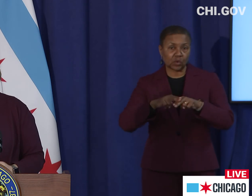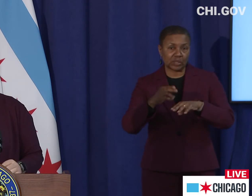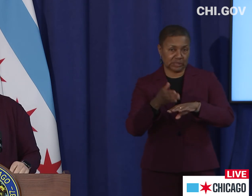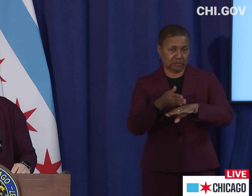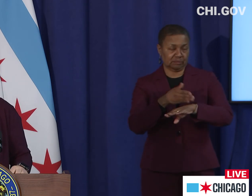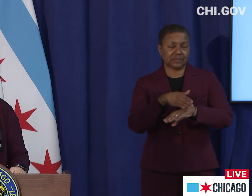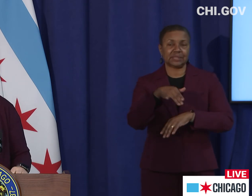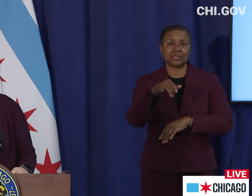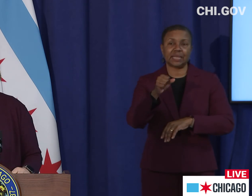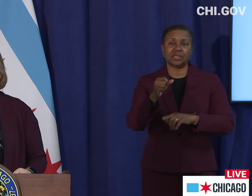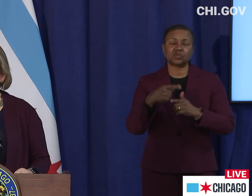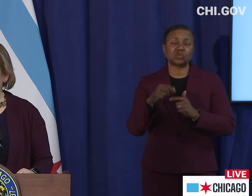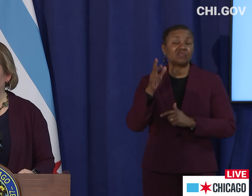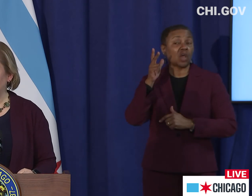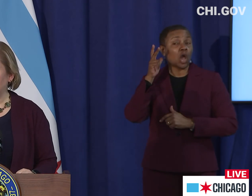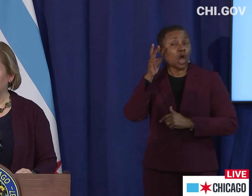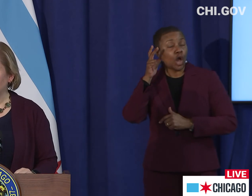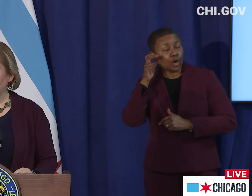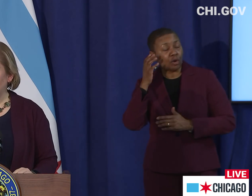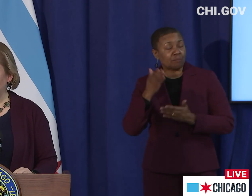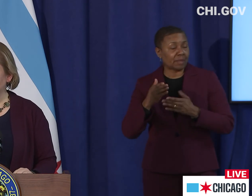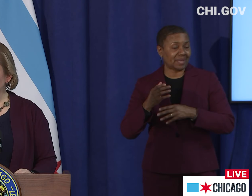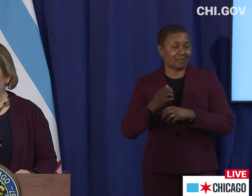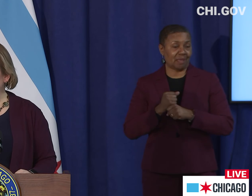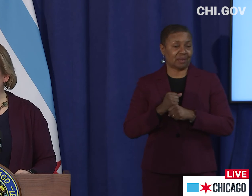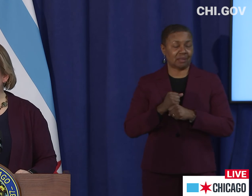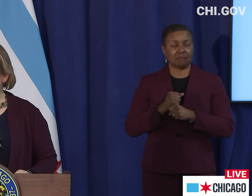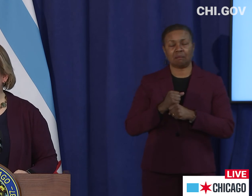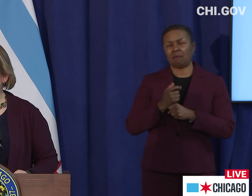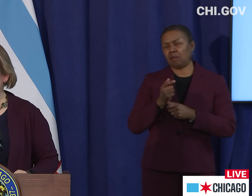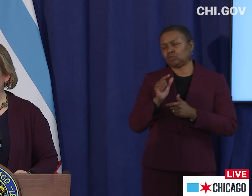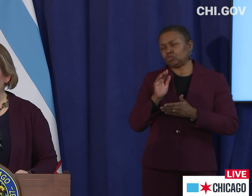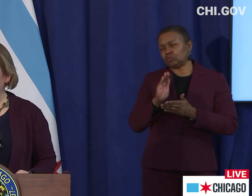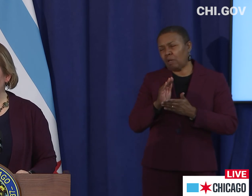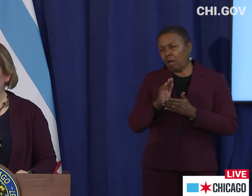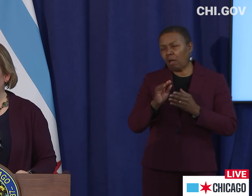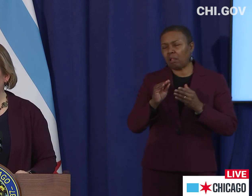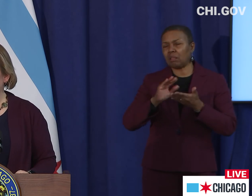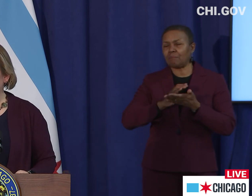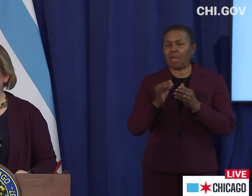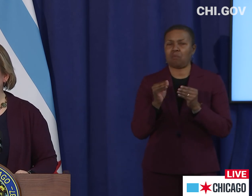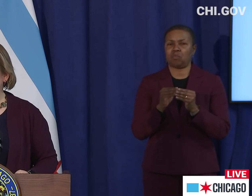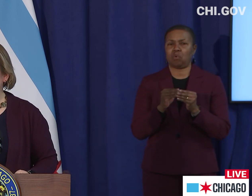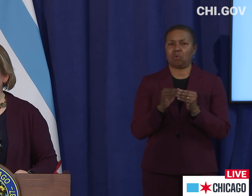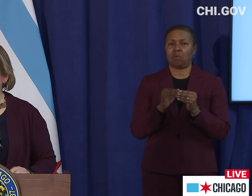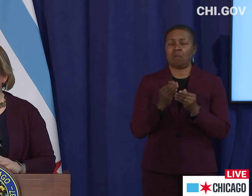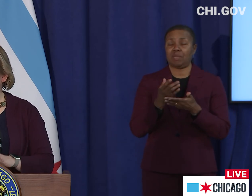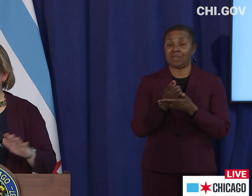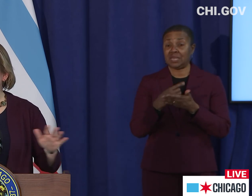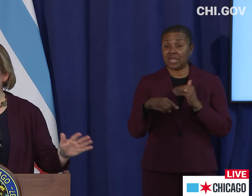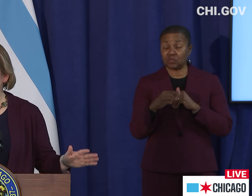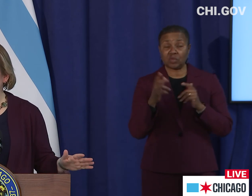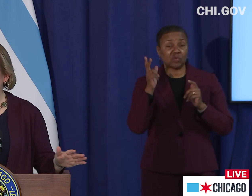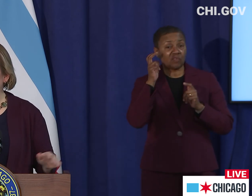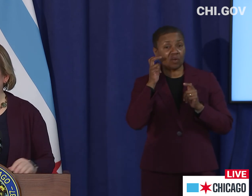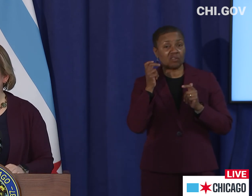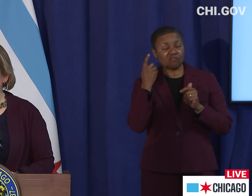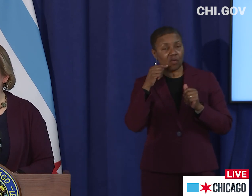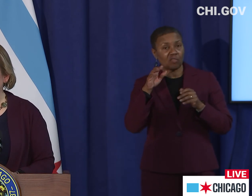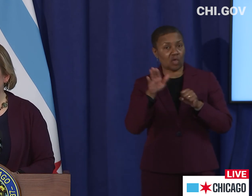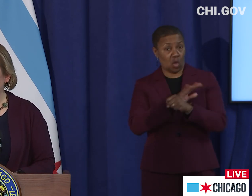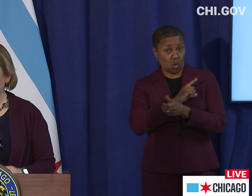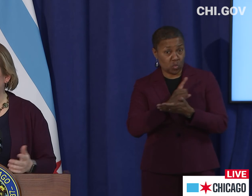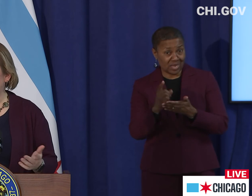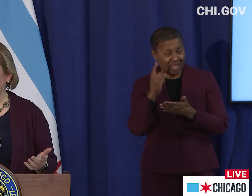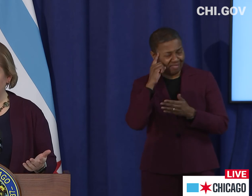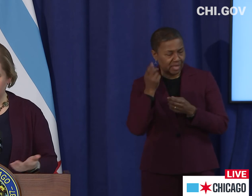We've heard that we may be getting a small amount more vaccine. We heard next week, for example, across the whole week, I believe